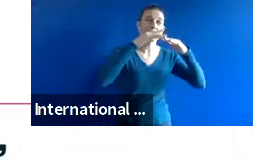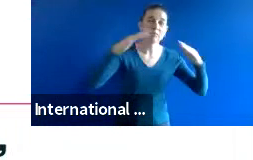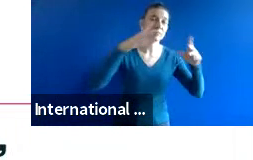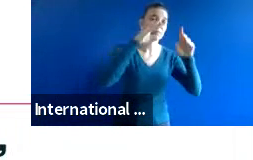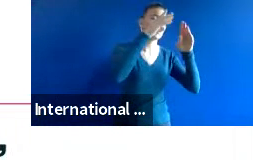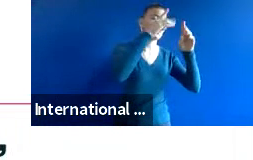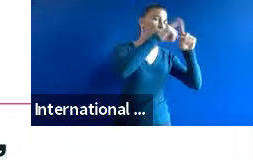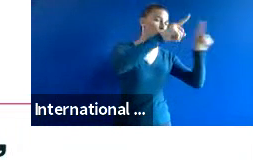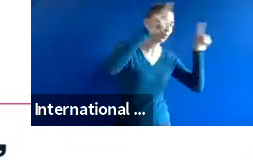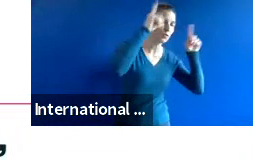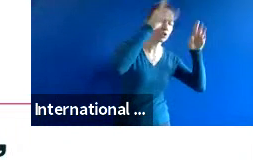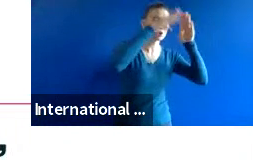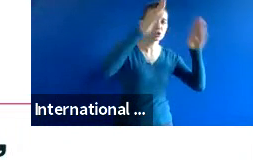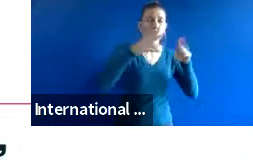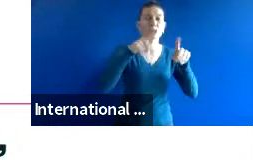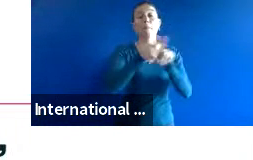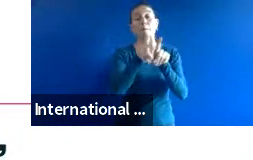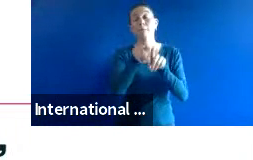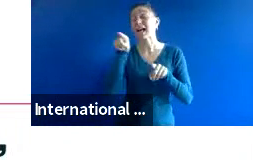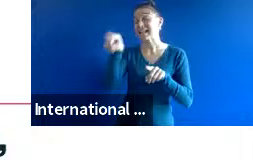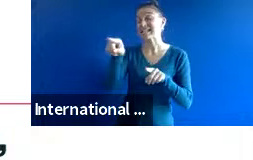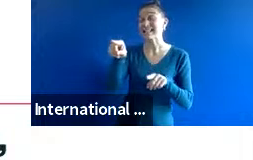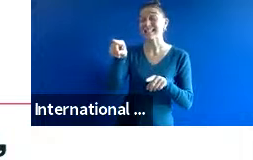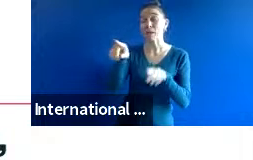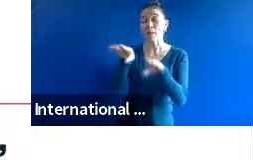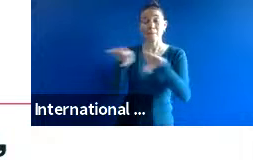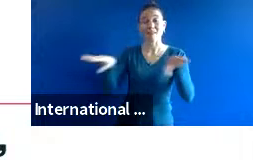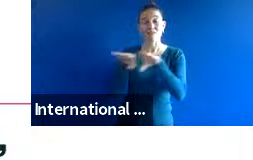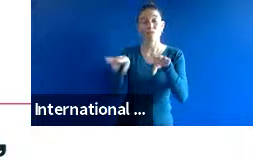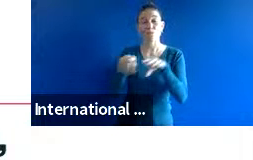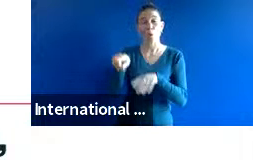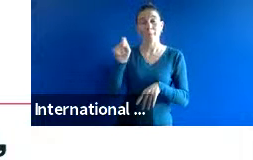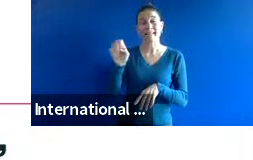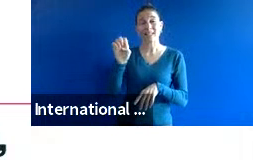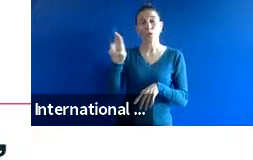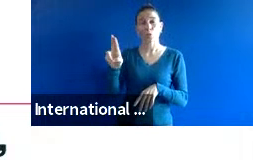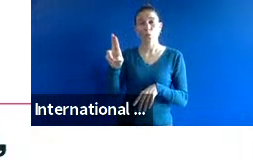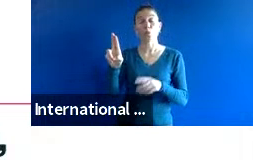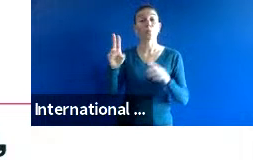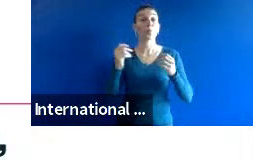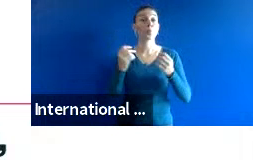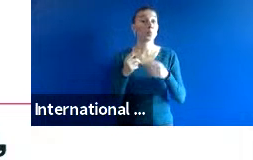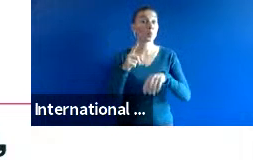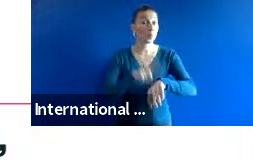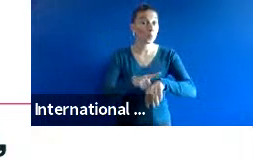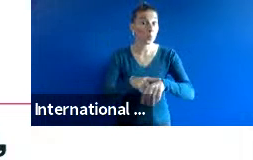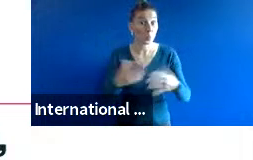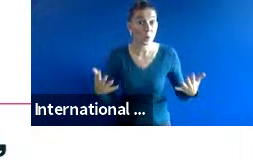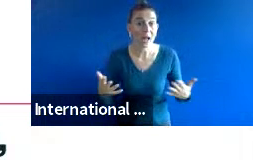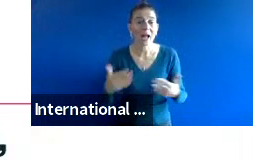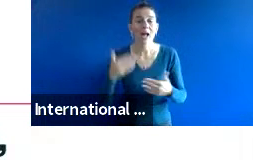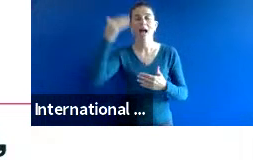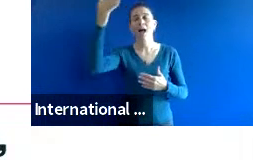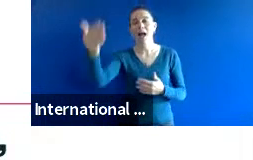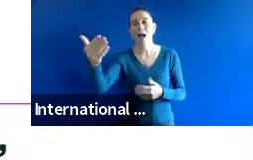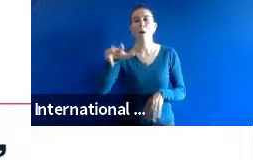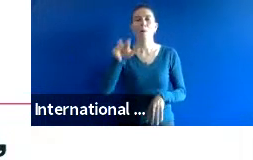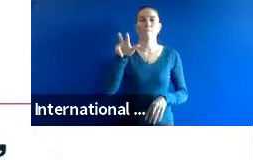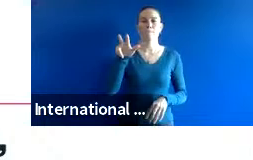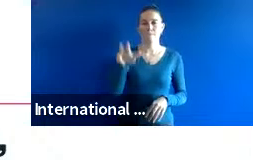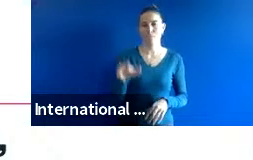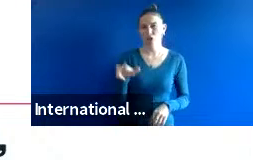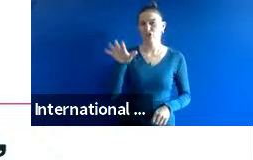and the platform inclusivemobility.eu will be launched in March, April on a final conference of the